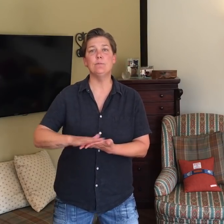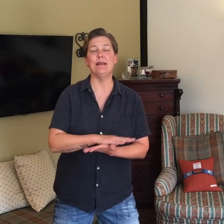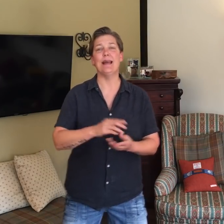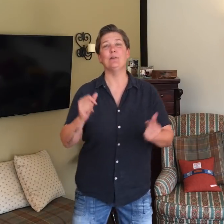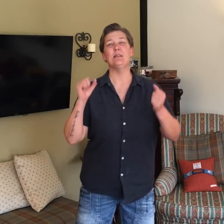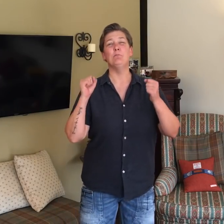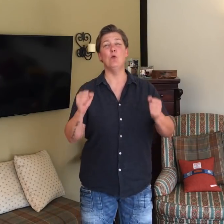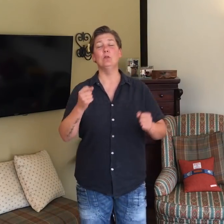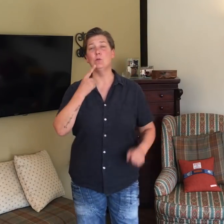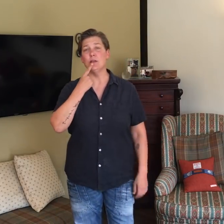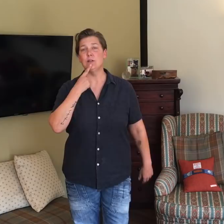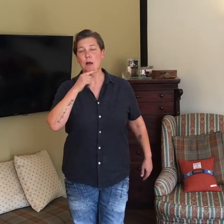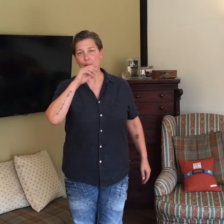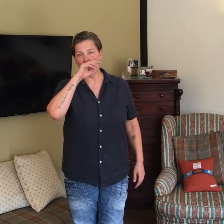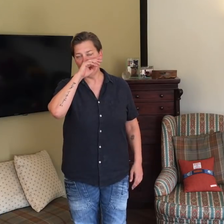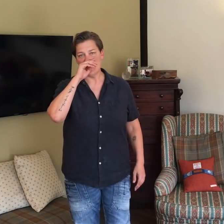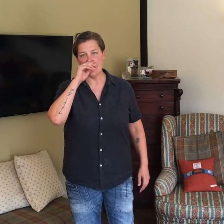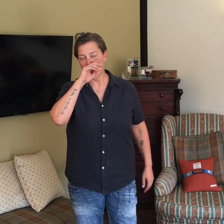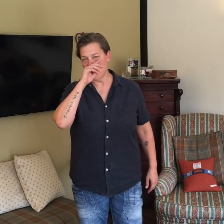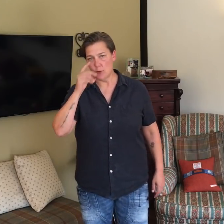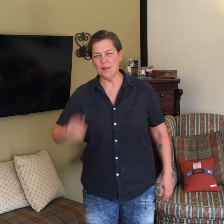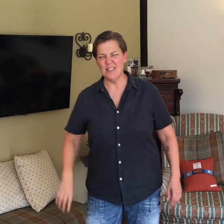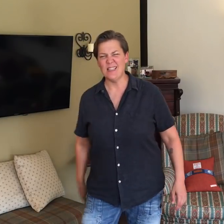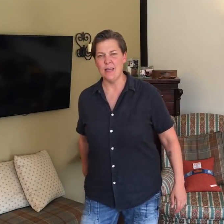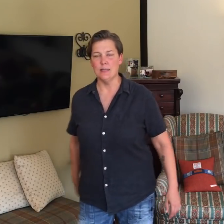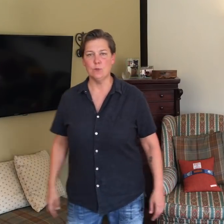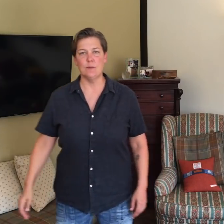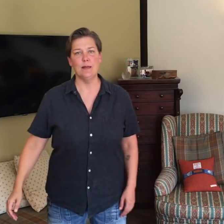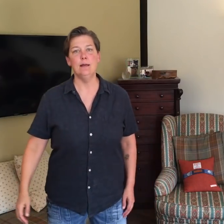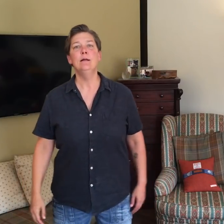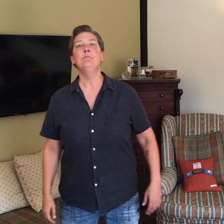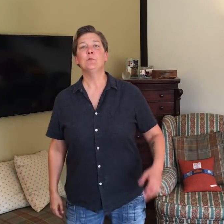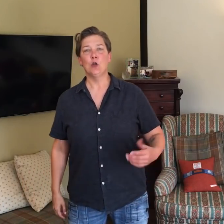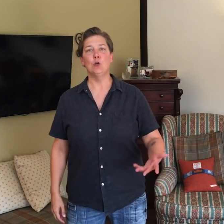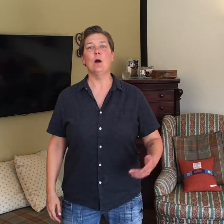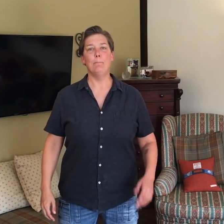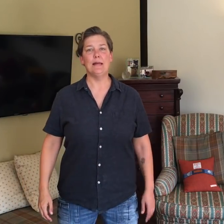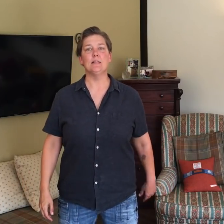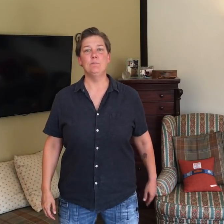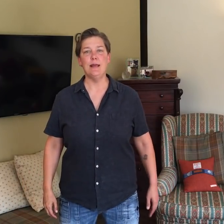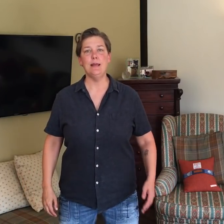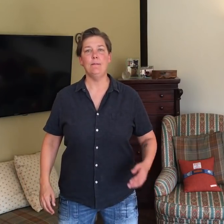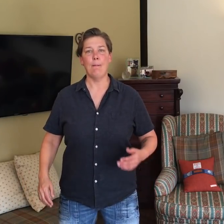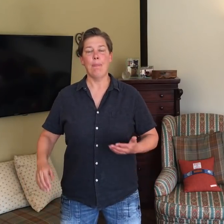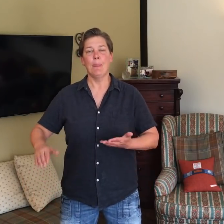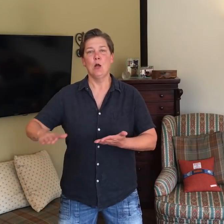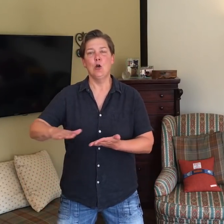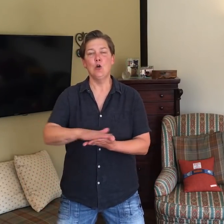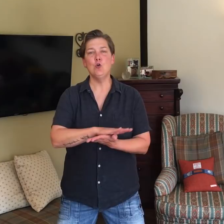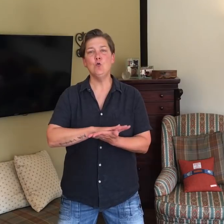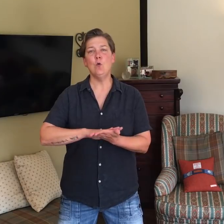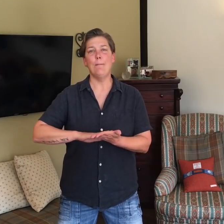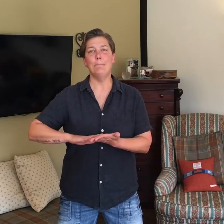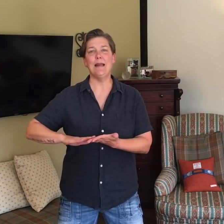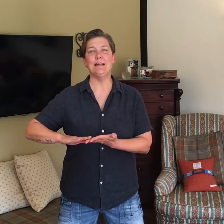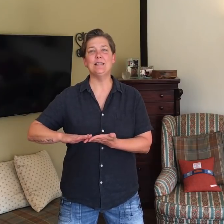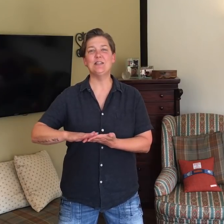Now, it's important that we're using our mouth at the same time, so please say this with me. Who I'm meant to be, who I'm meant to